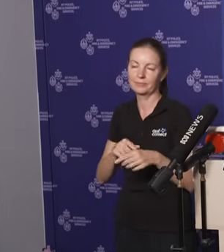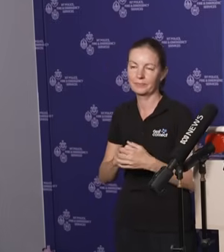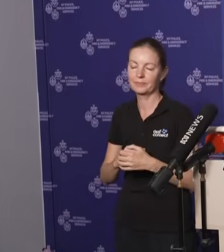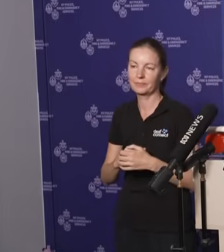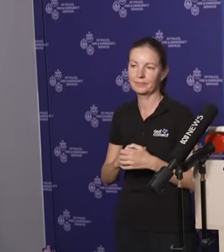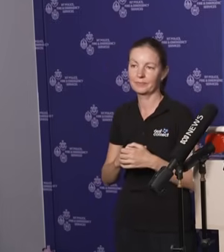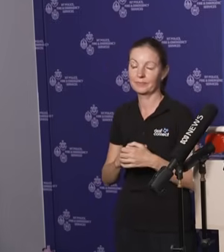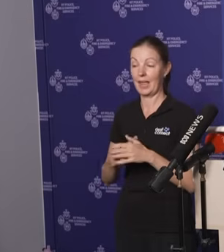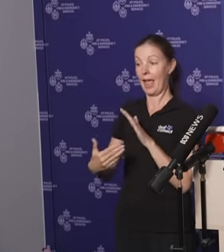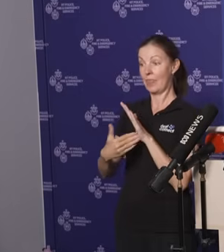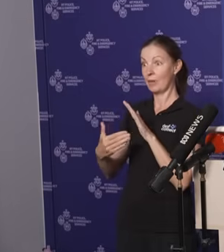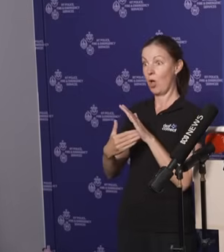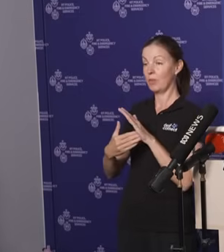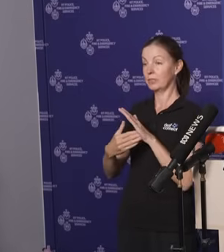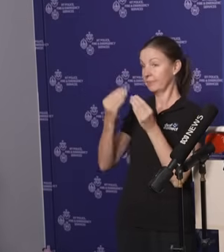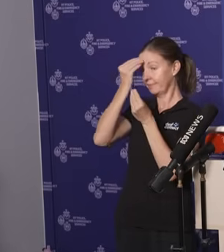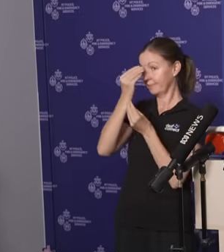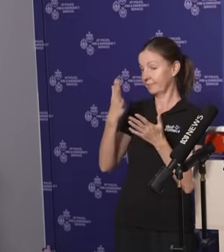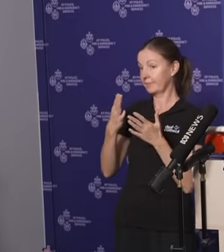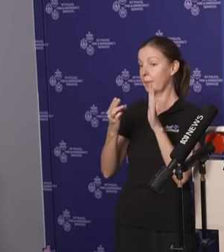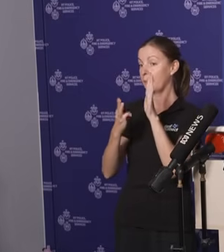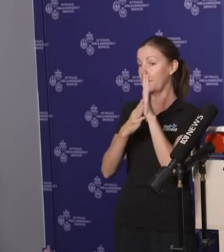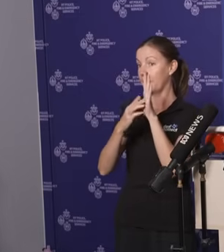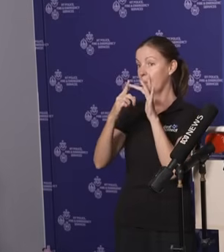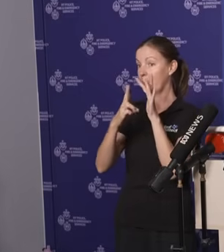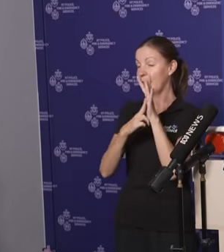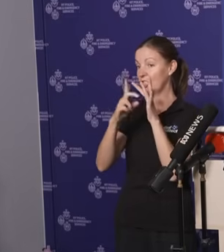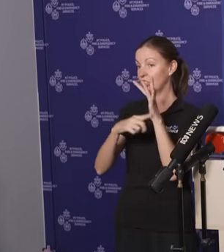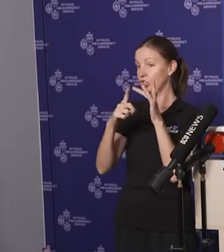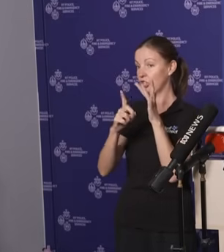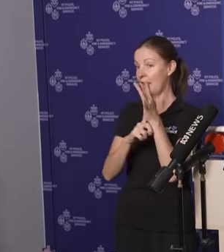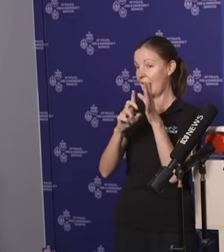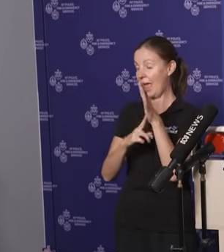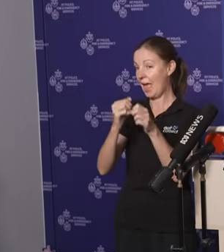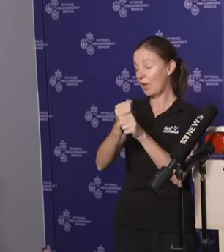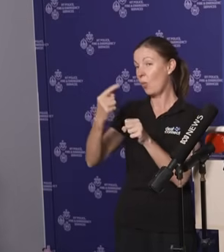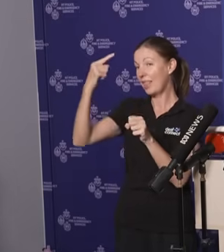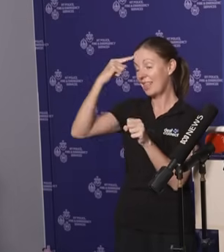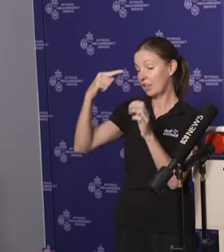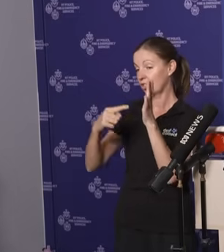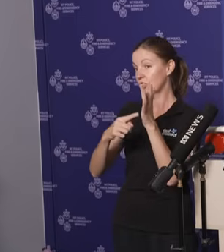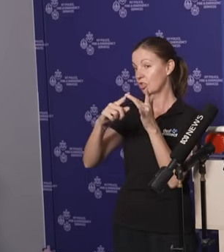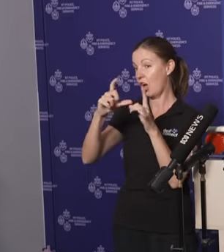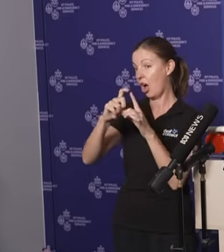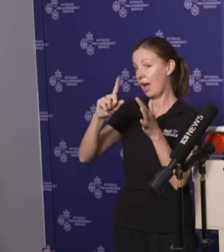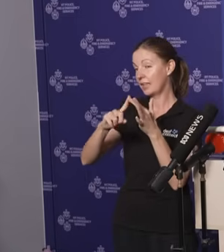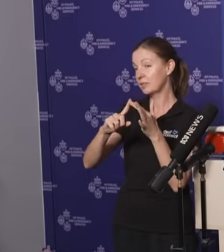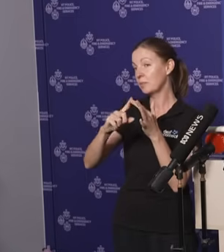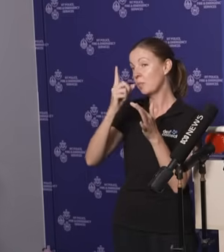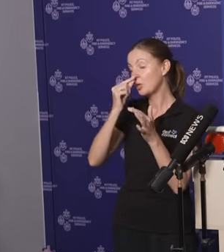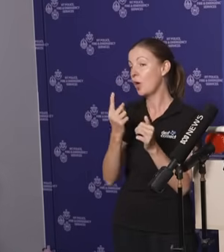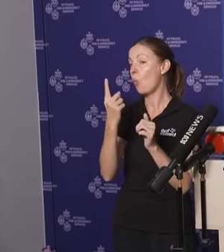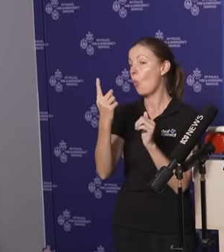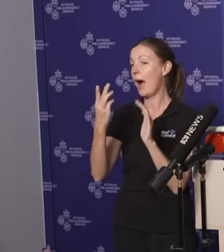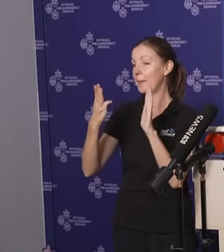So the current advice is that at Minjalang, we could expect to see the tide to be 1 metre higher than